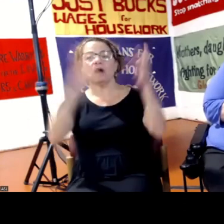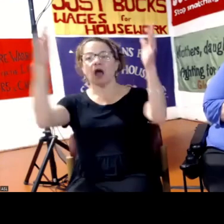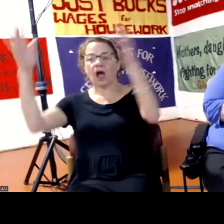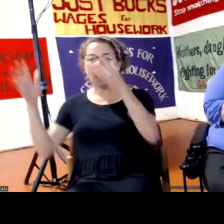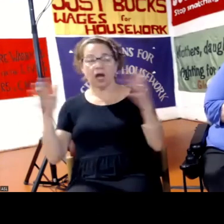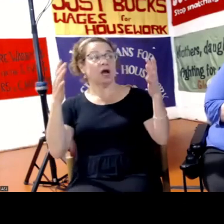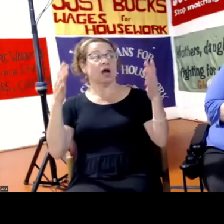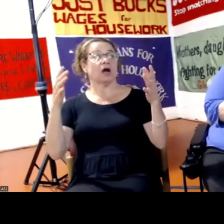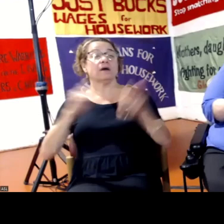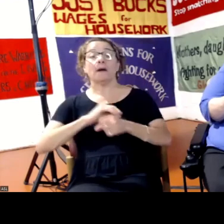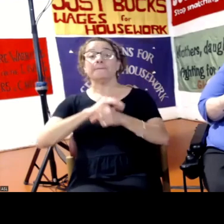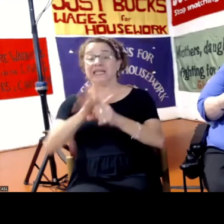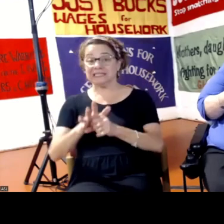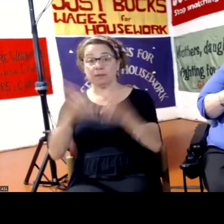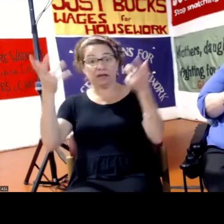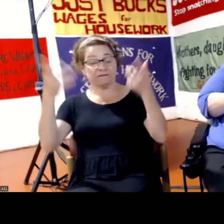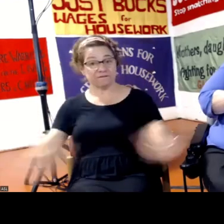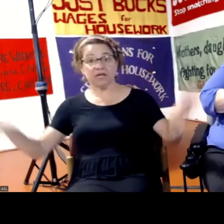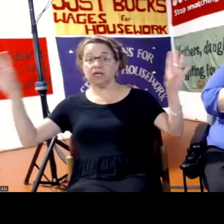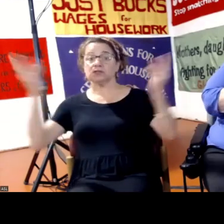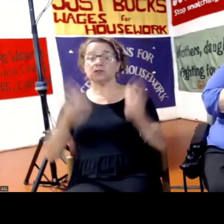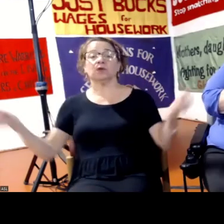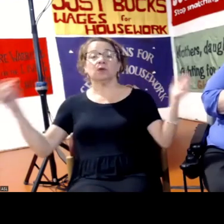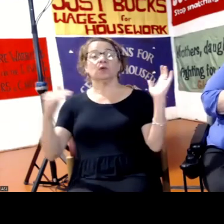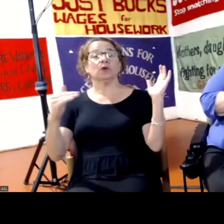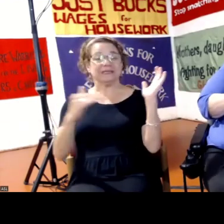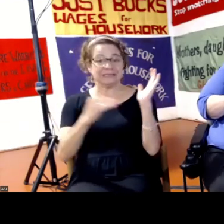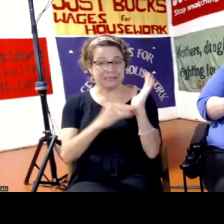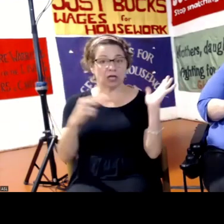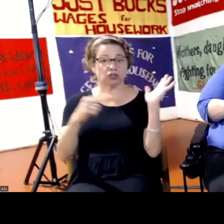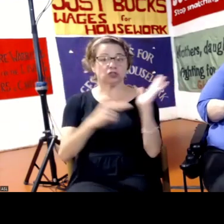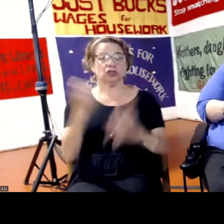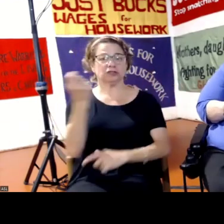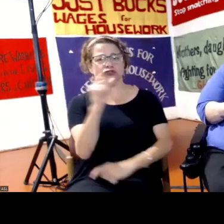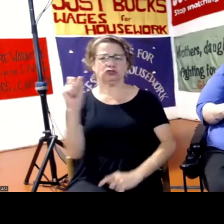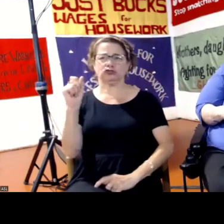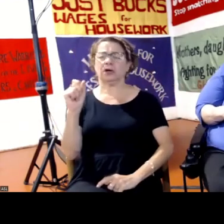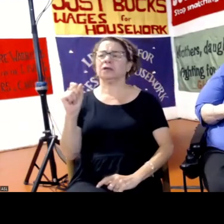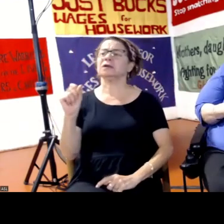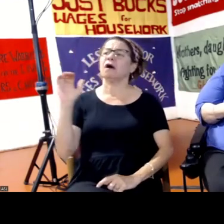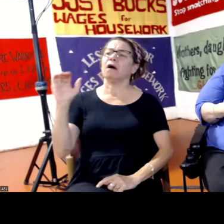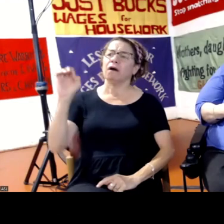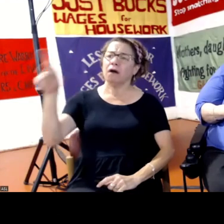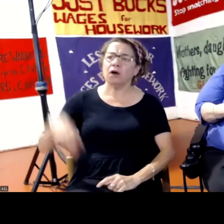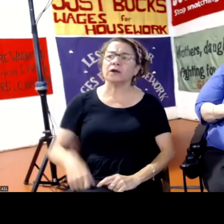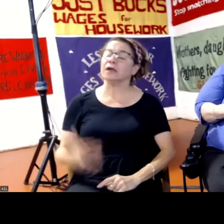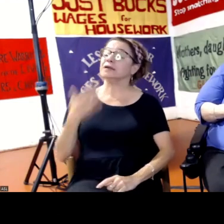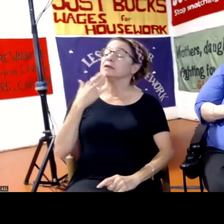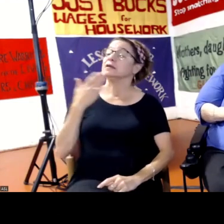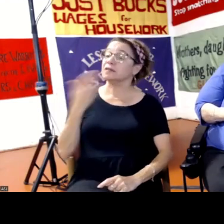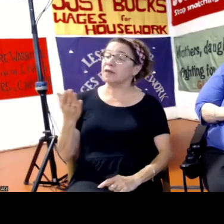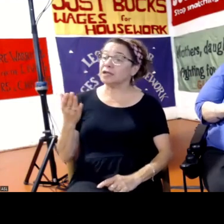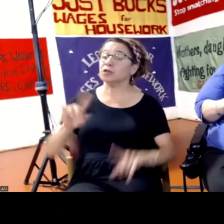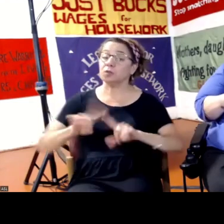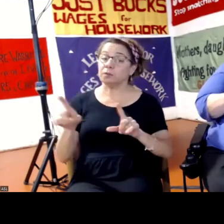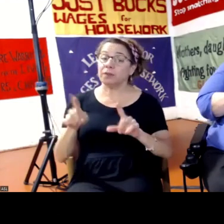over and the nurses and the junior doctors went on strike to say, okay, you've clapped, you acknowledge our work, now you